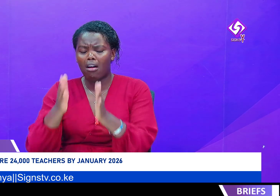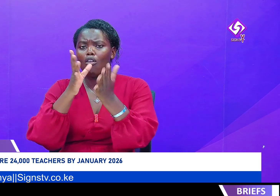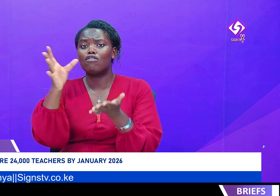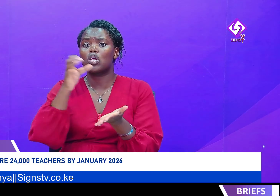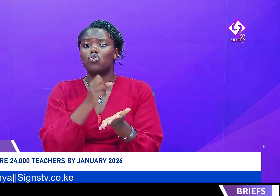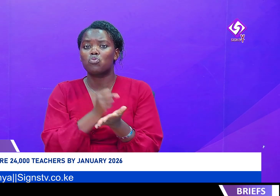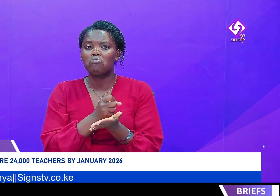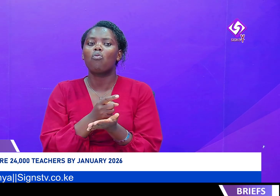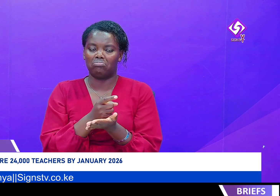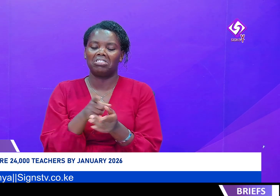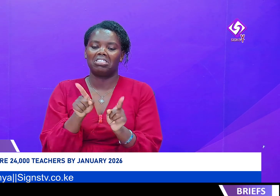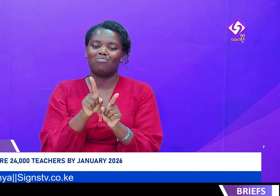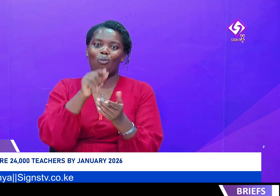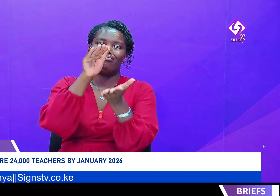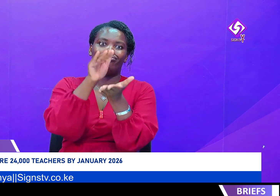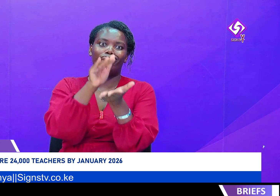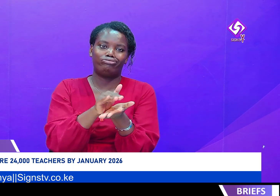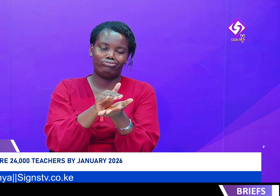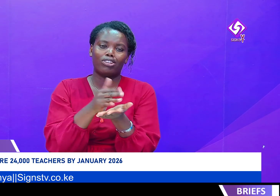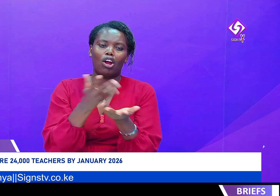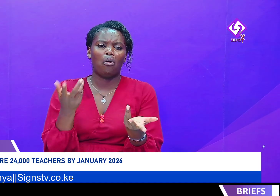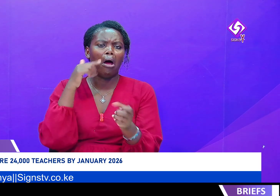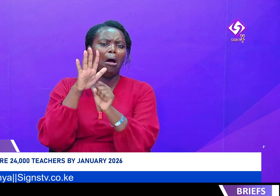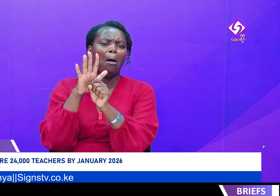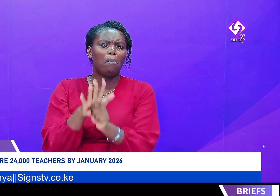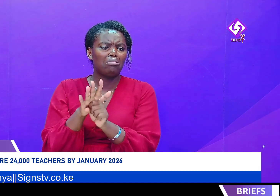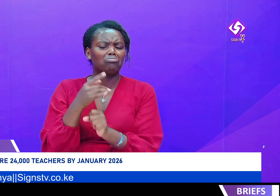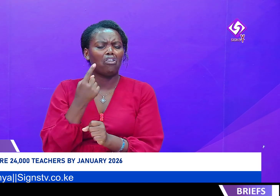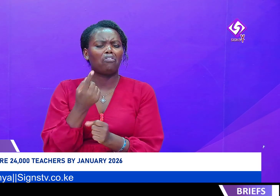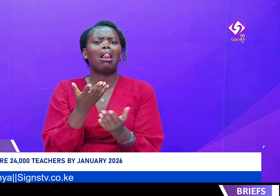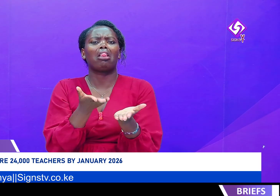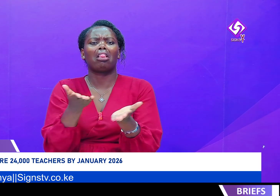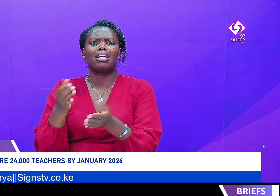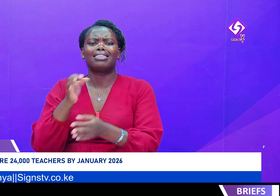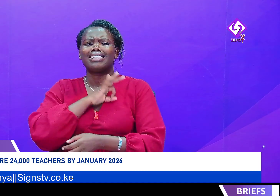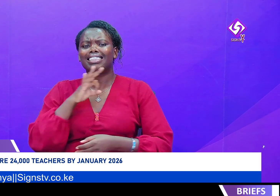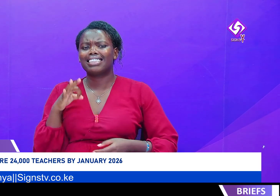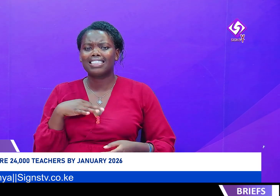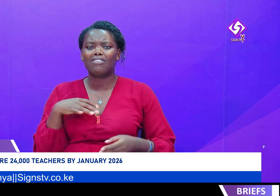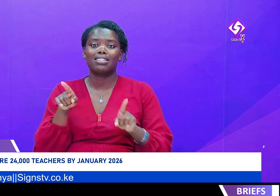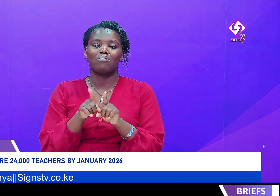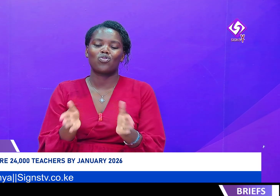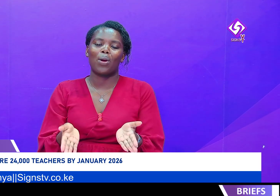quality education, noting that the planned recruitment will reduce pressure on existing staff and improve